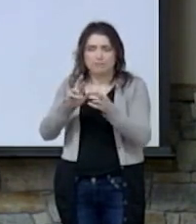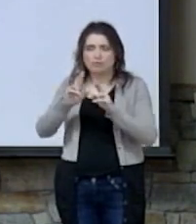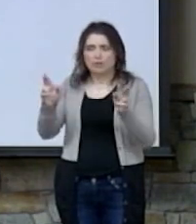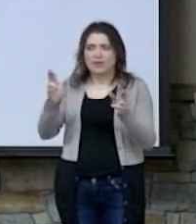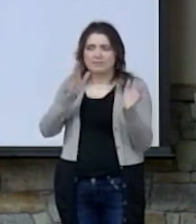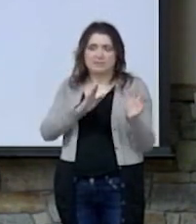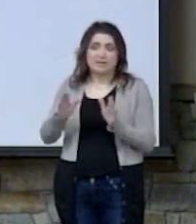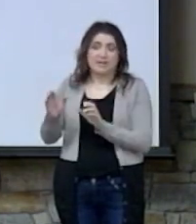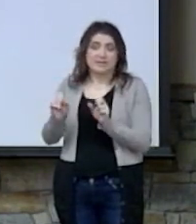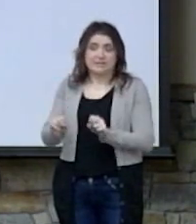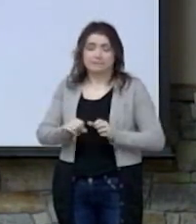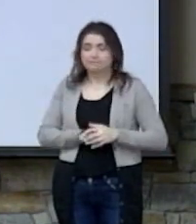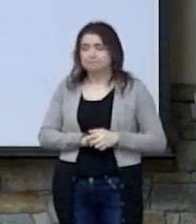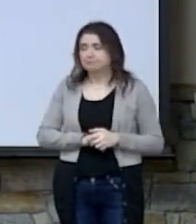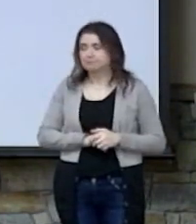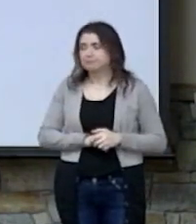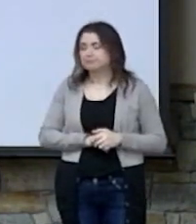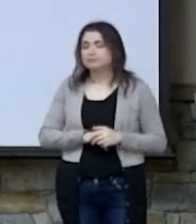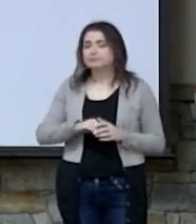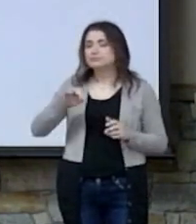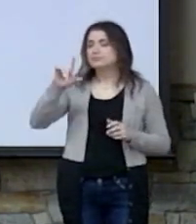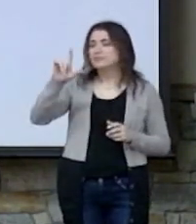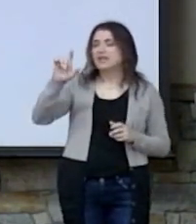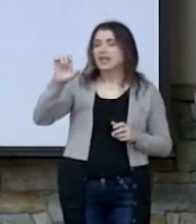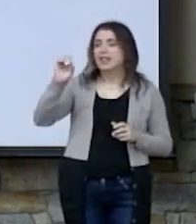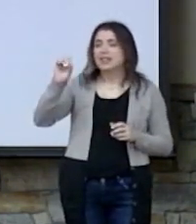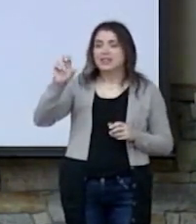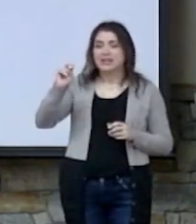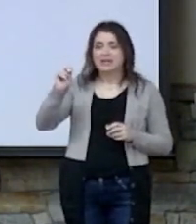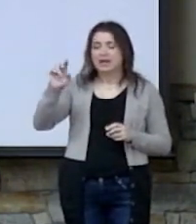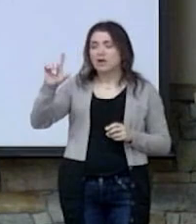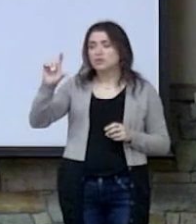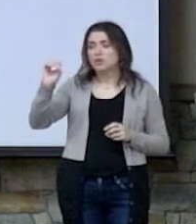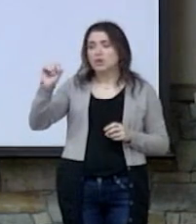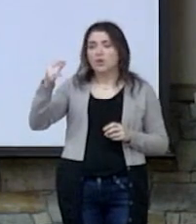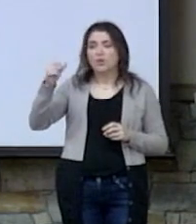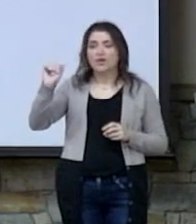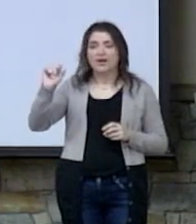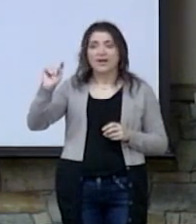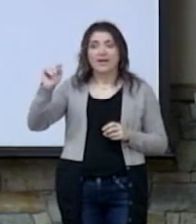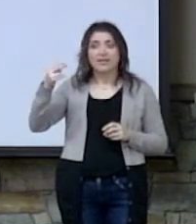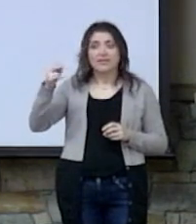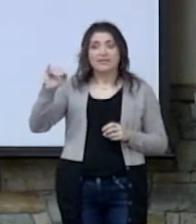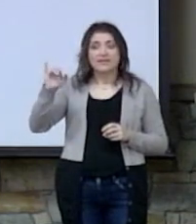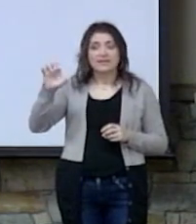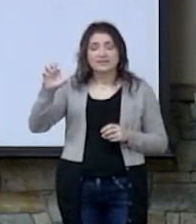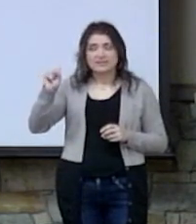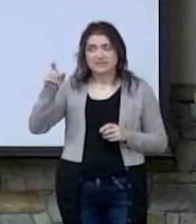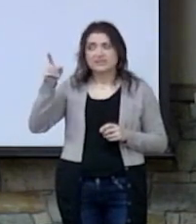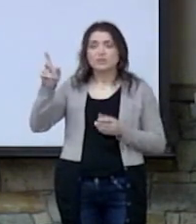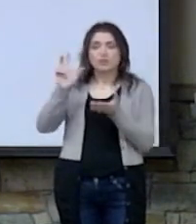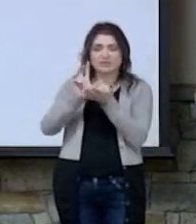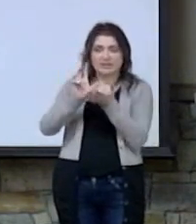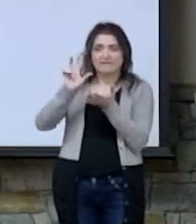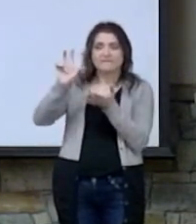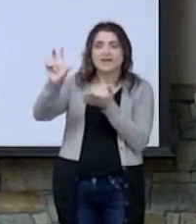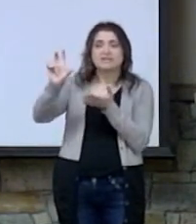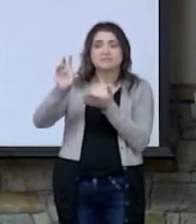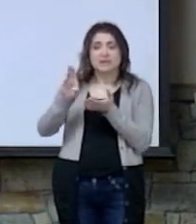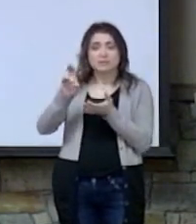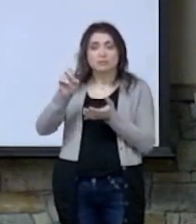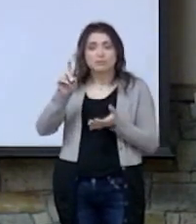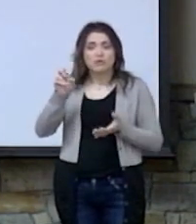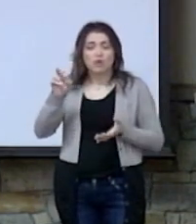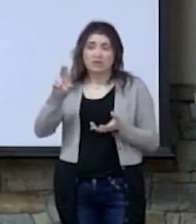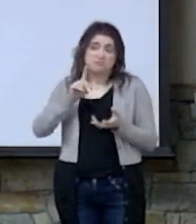appropriately. Leon Logothesis was an investment broker, and by all accounts, he was